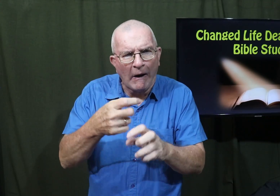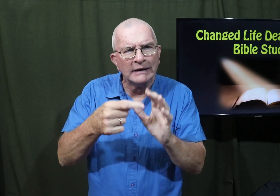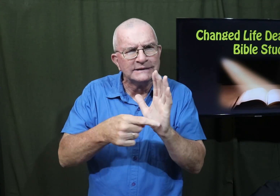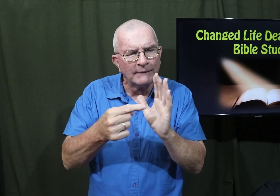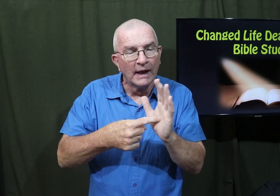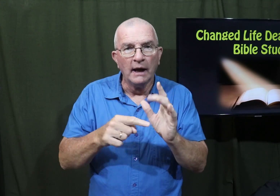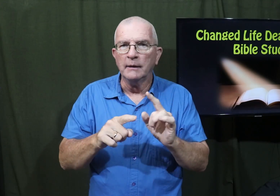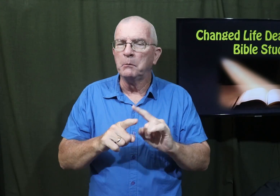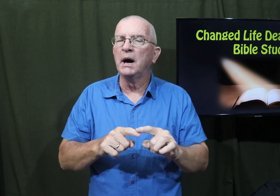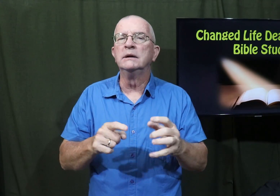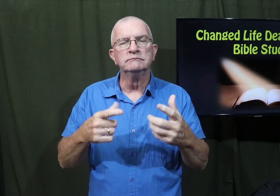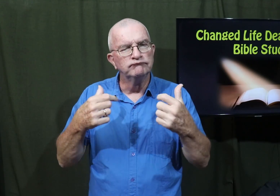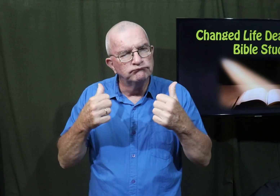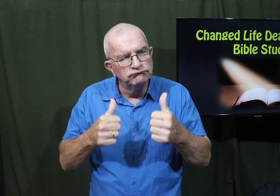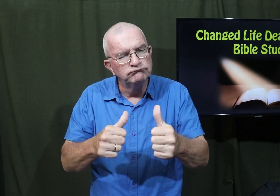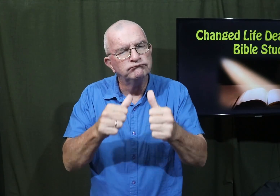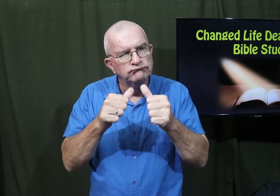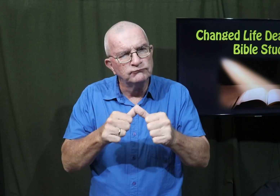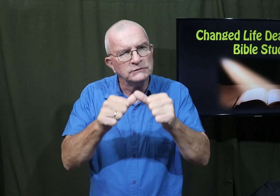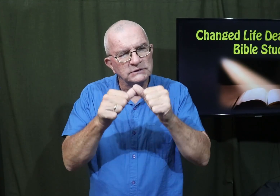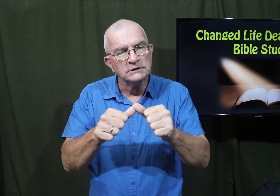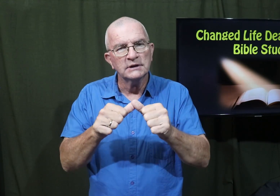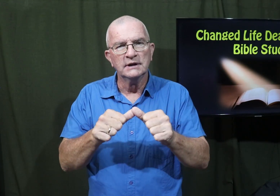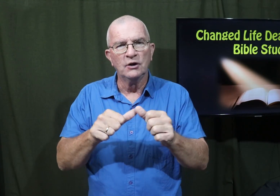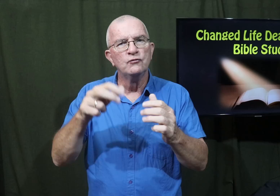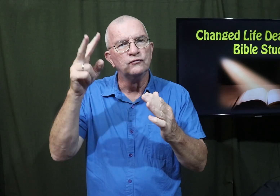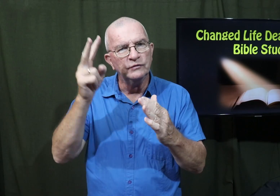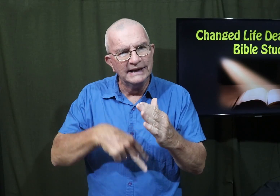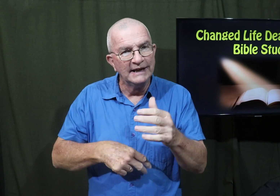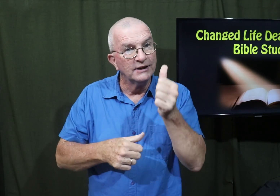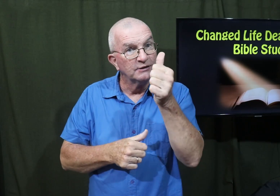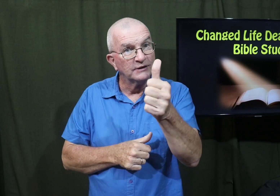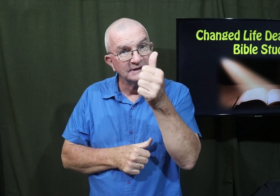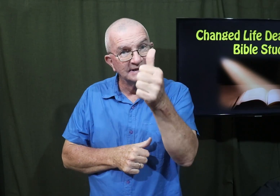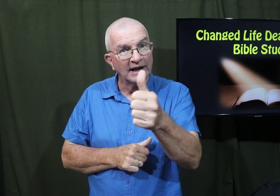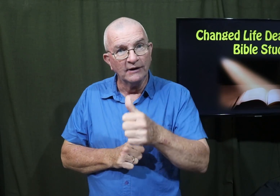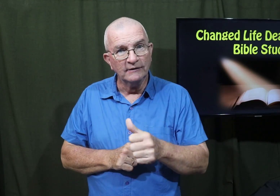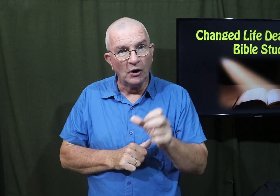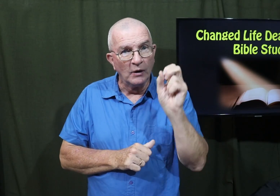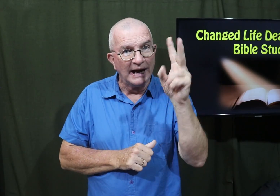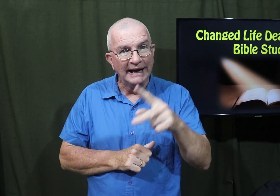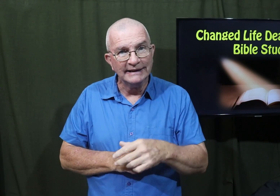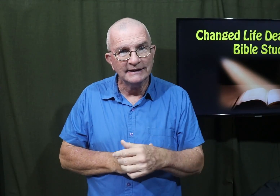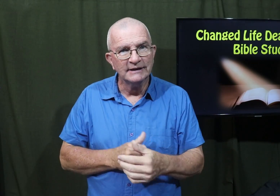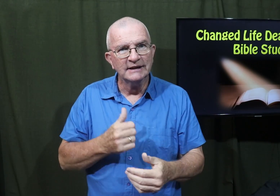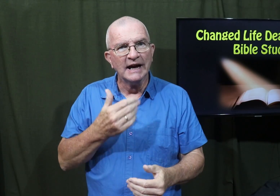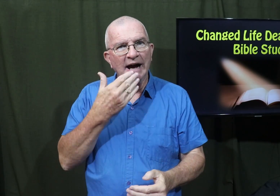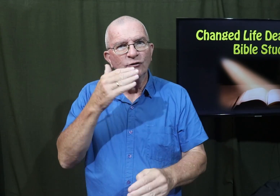and they're hard sometimes but continue on read it yourself okay